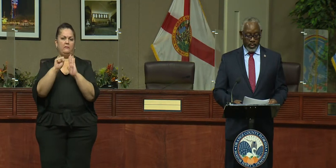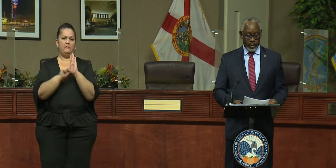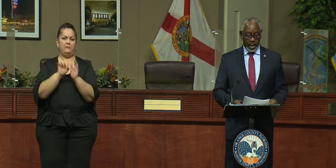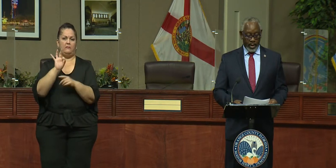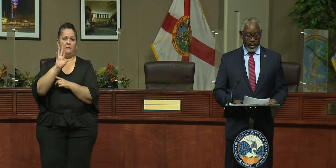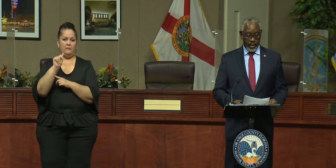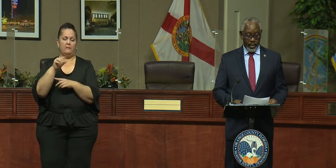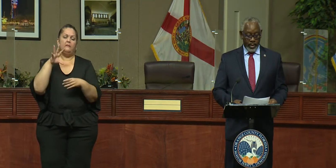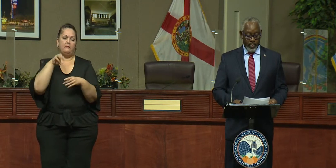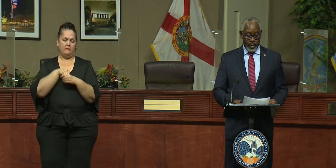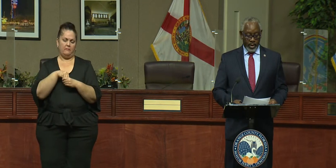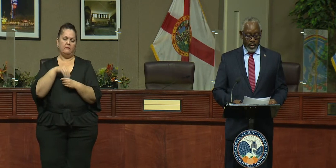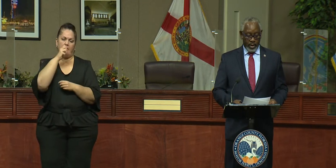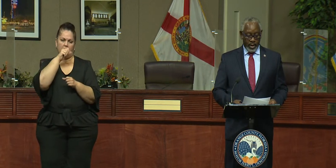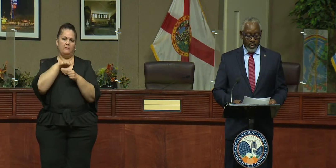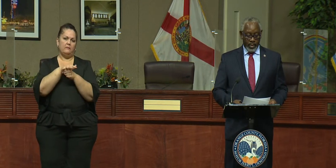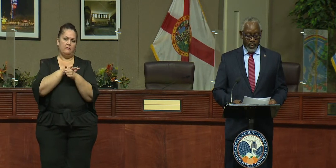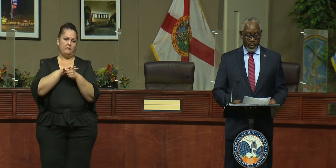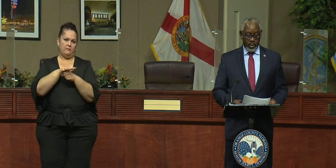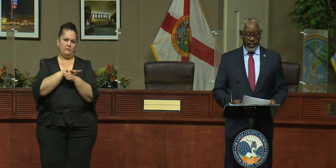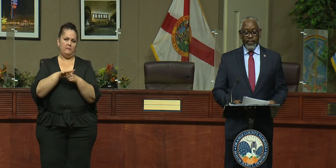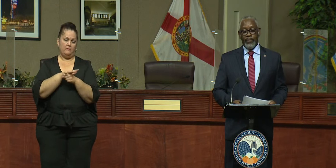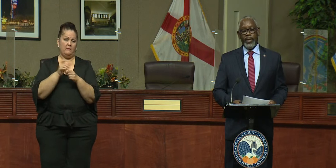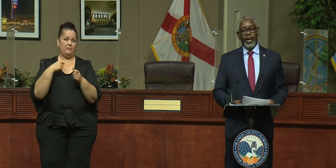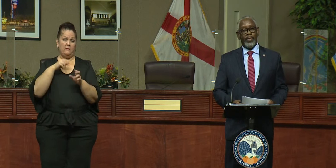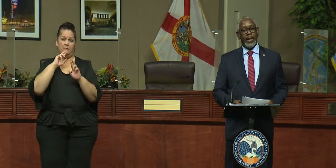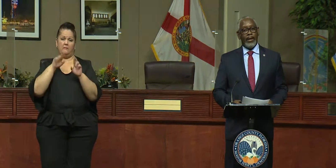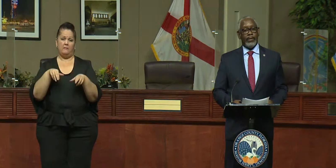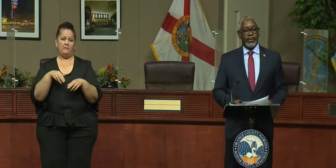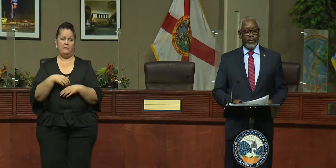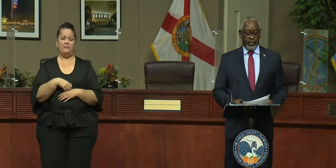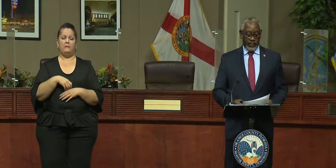including Orange County. There are a reported